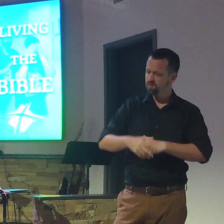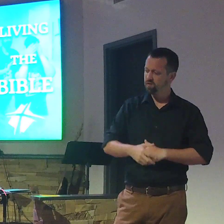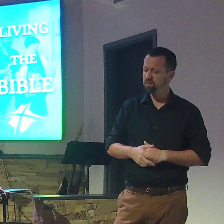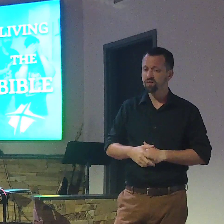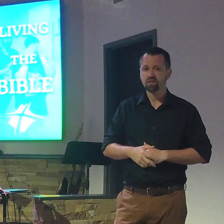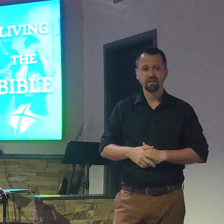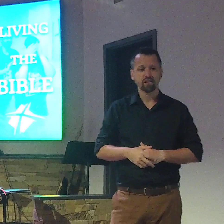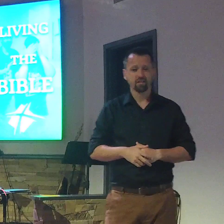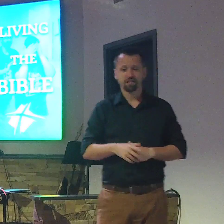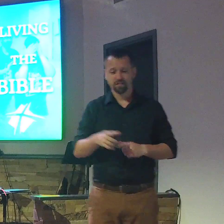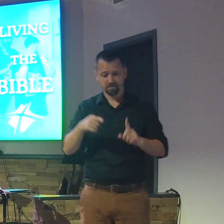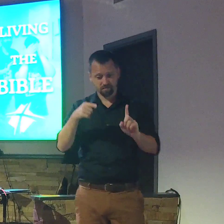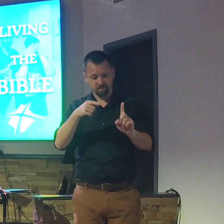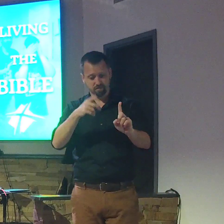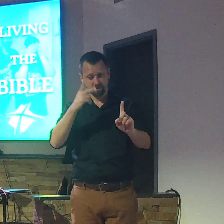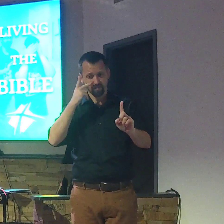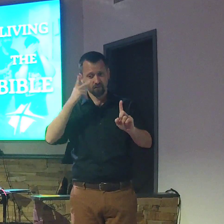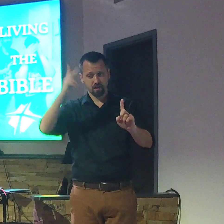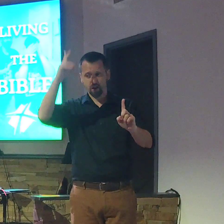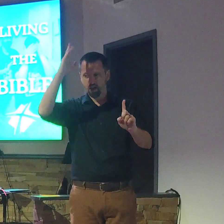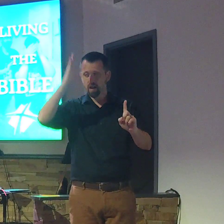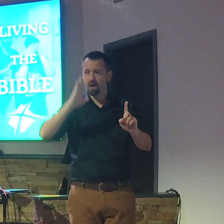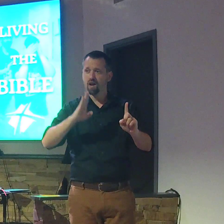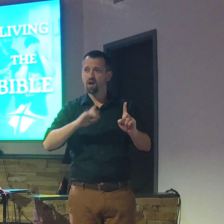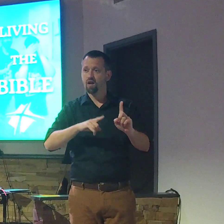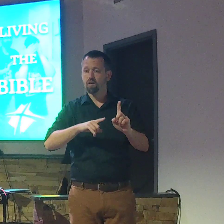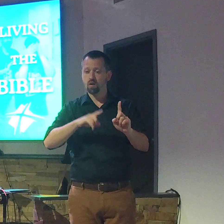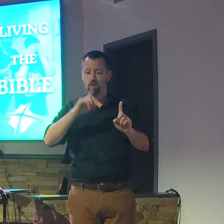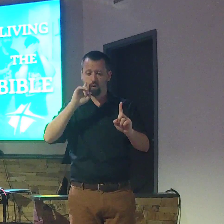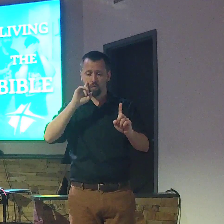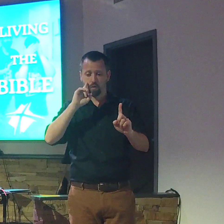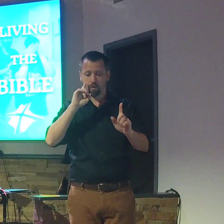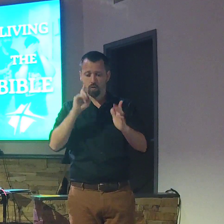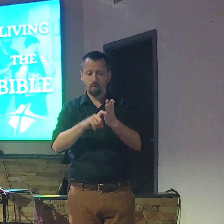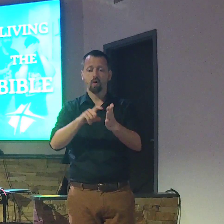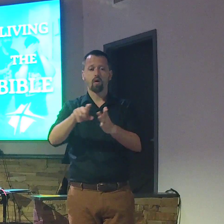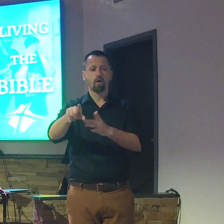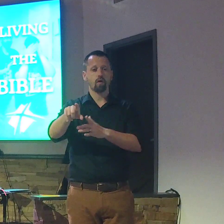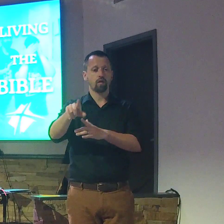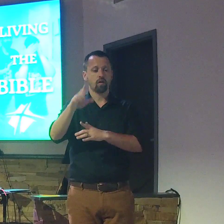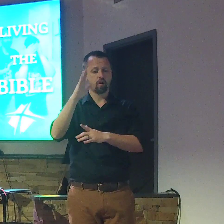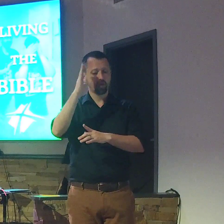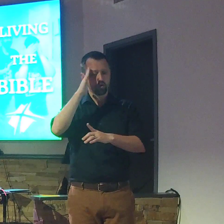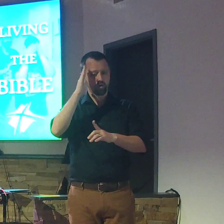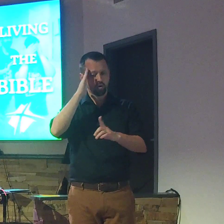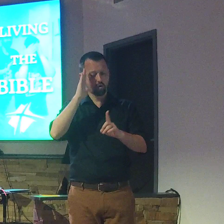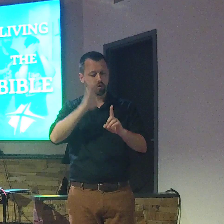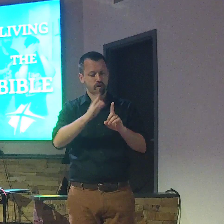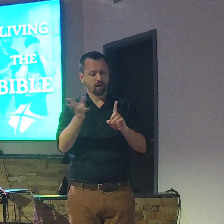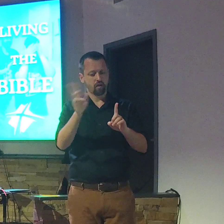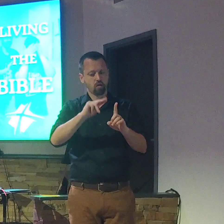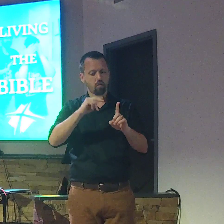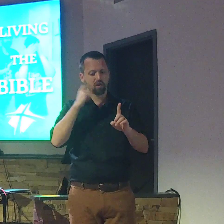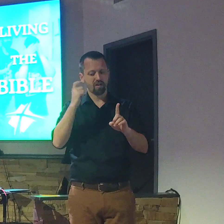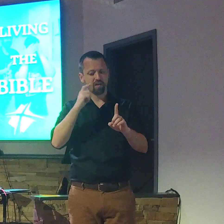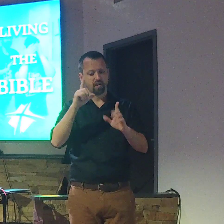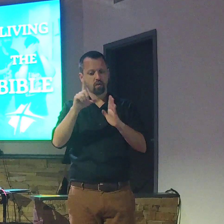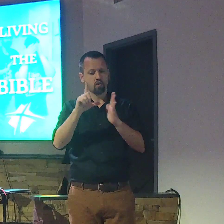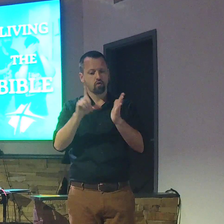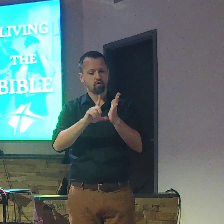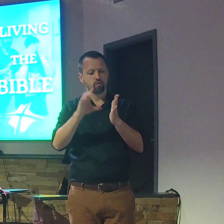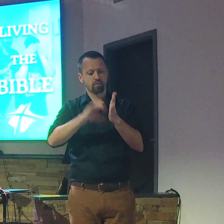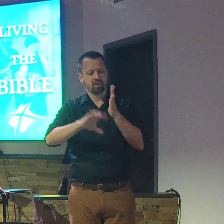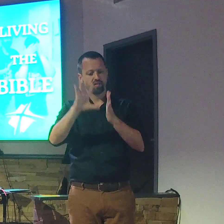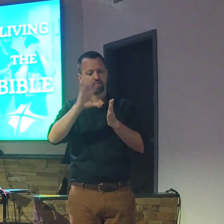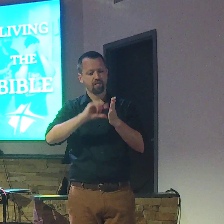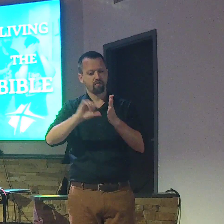when he saw God and who he was, he recognized again his own sin. In Luke chapter 5, verse number 8,